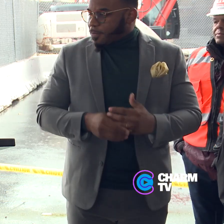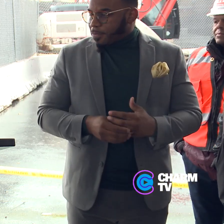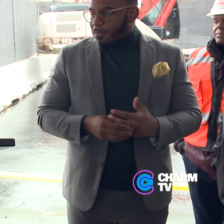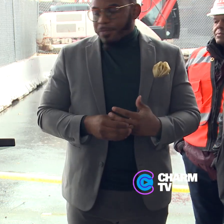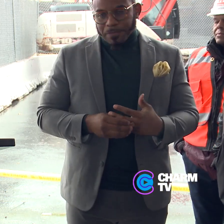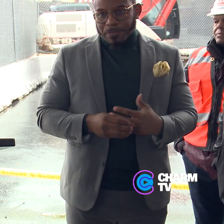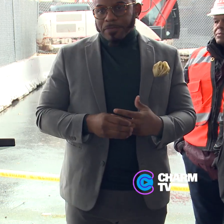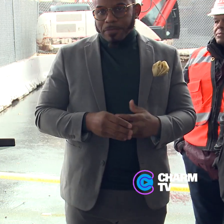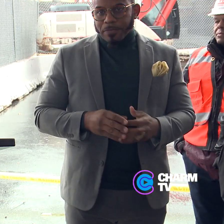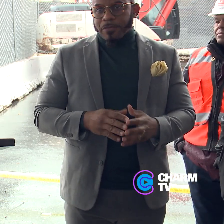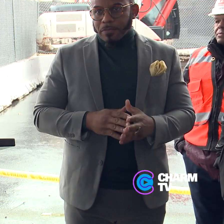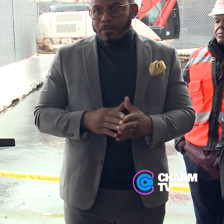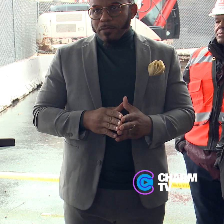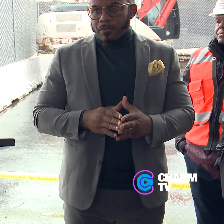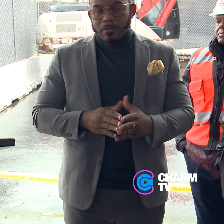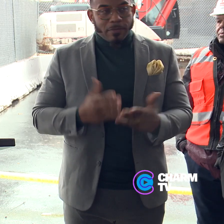and